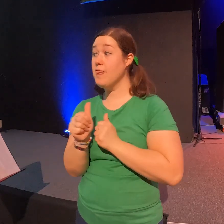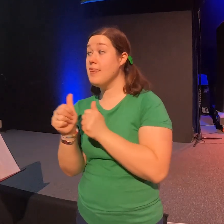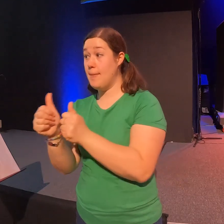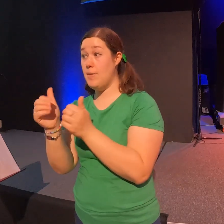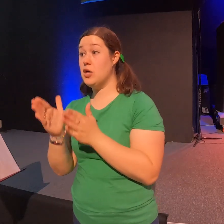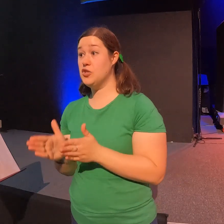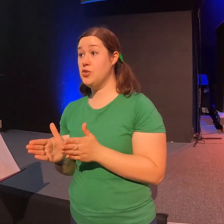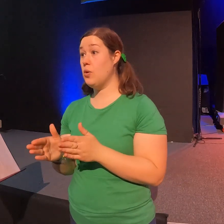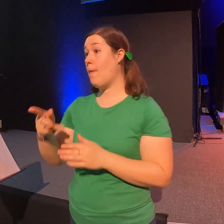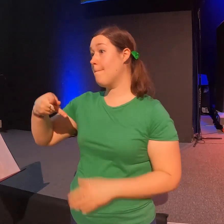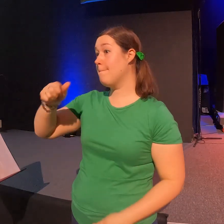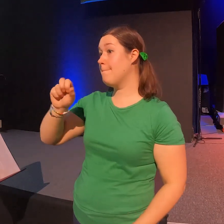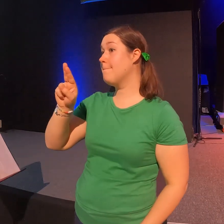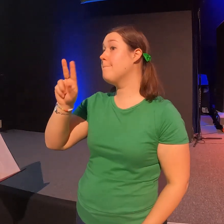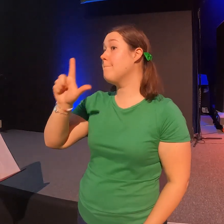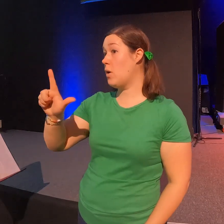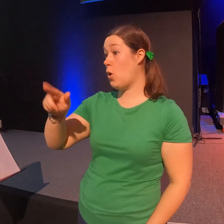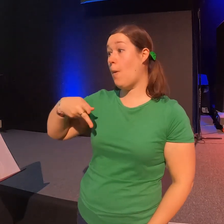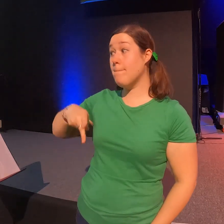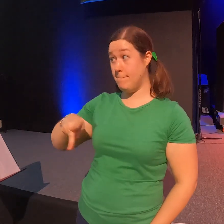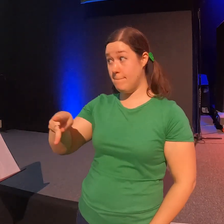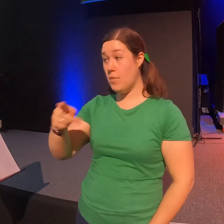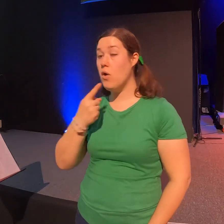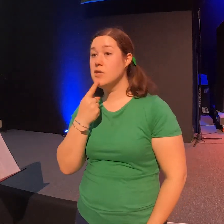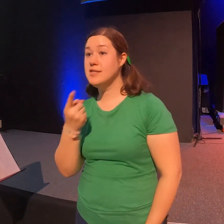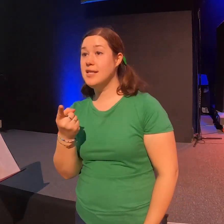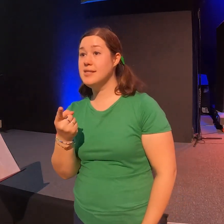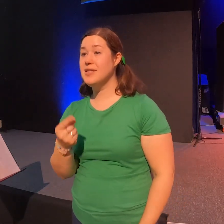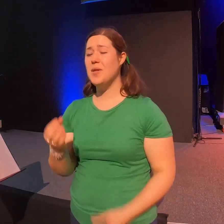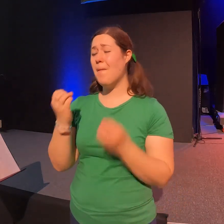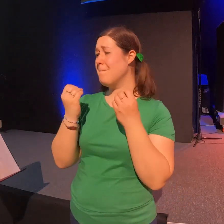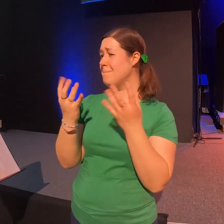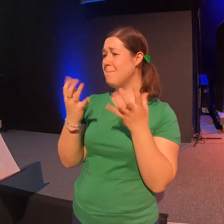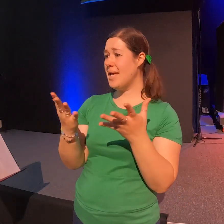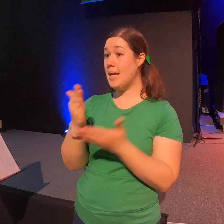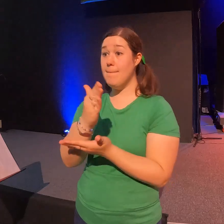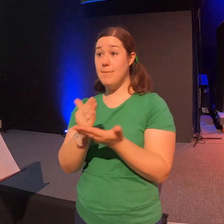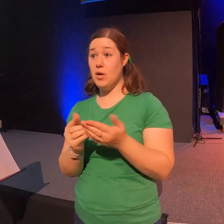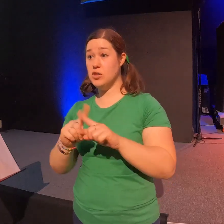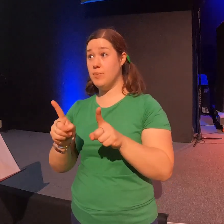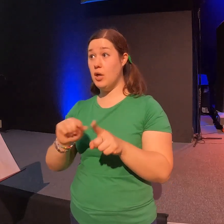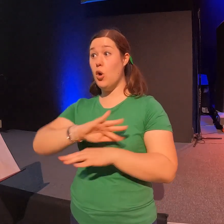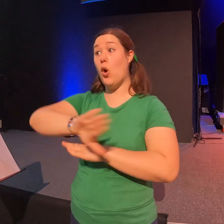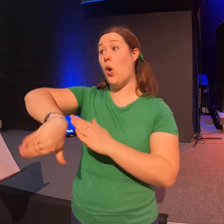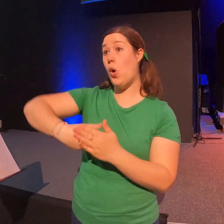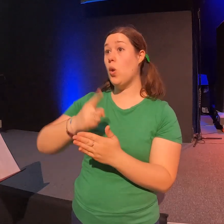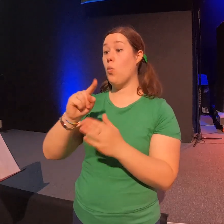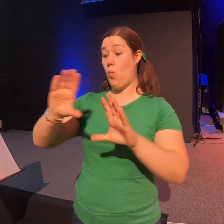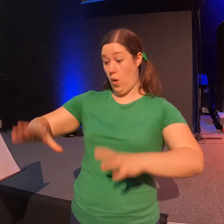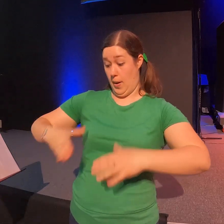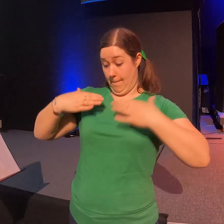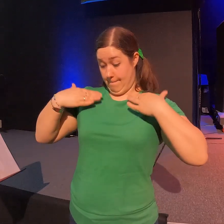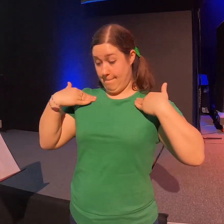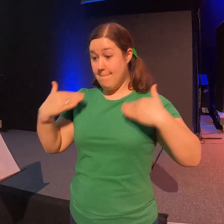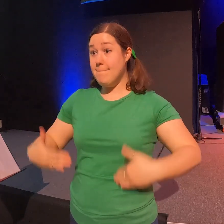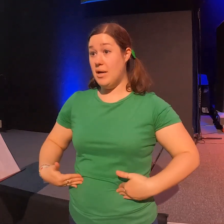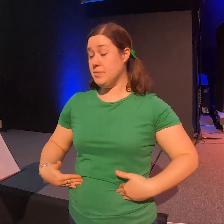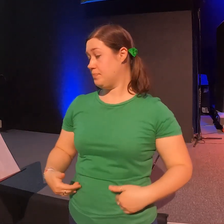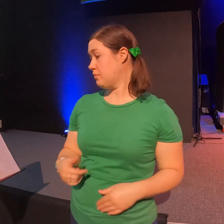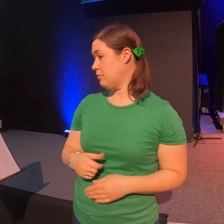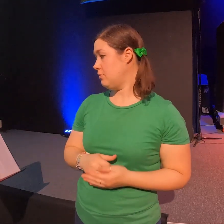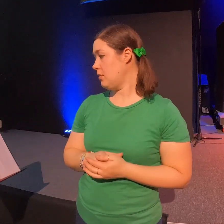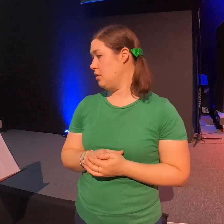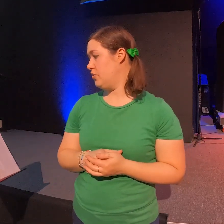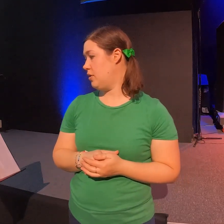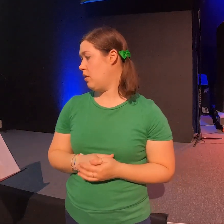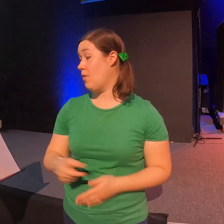says. There are many parts, but one body. The eye cannot say to the hand, I don't need you. And the head can't say to the feet,